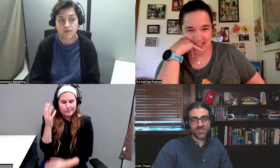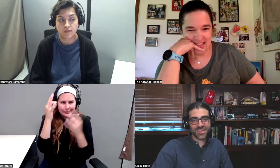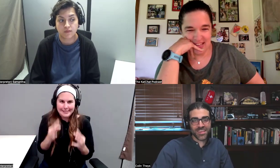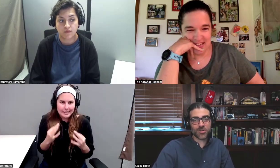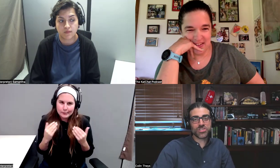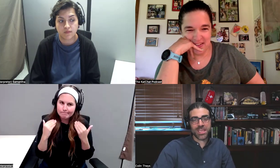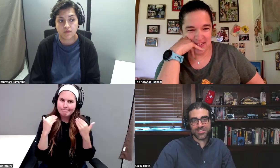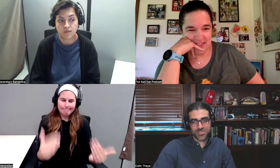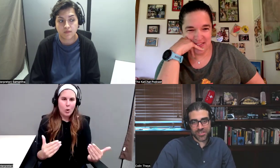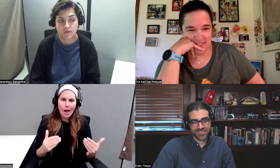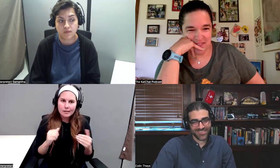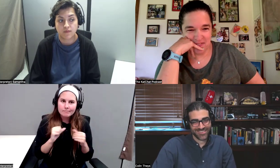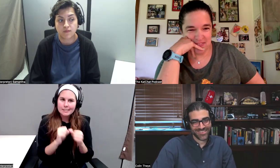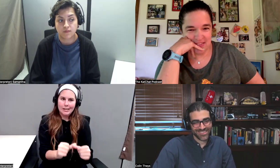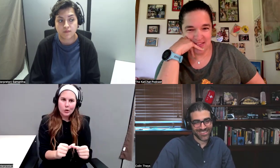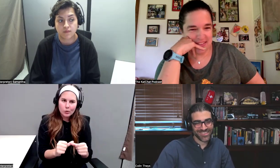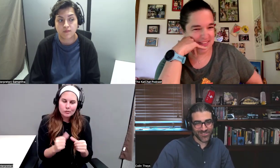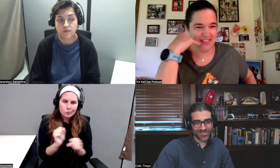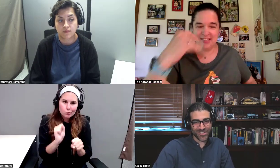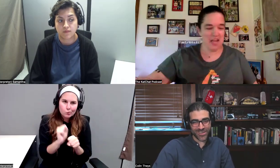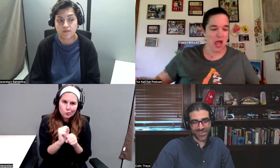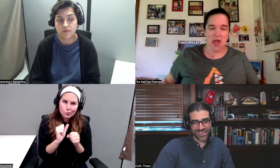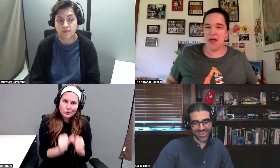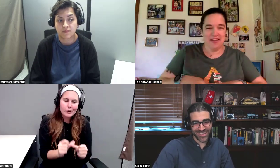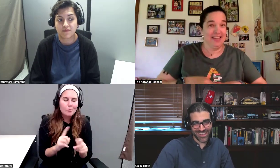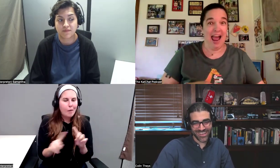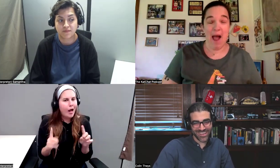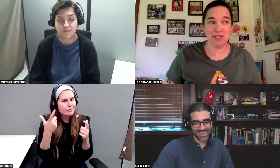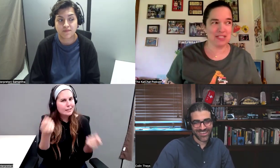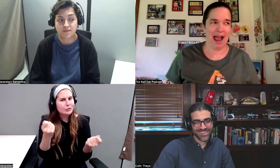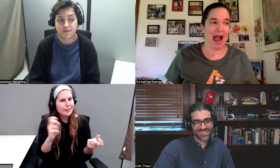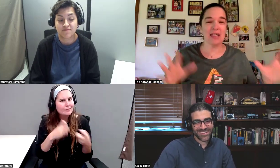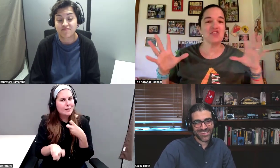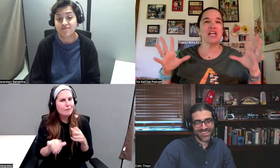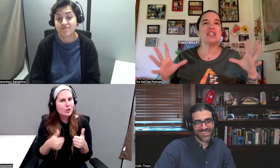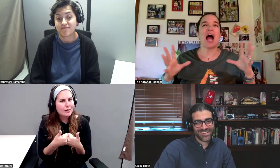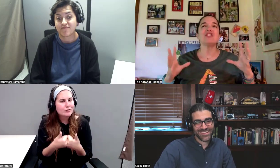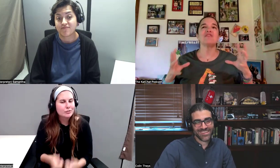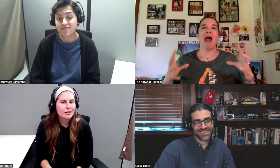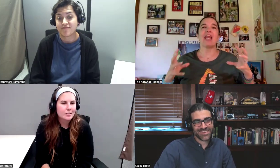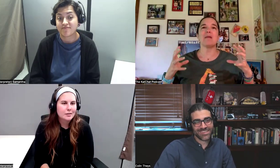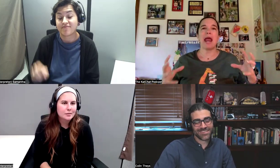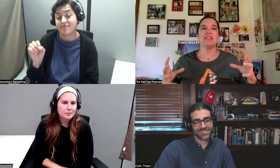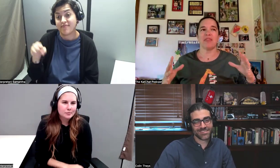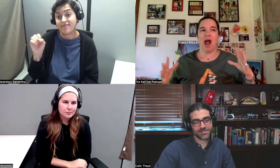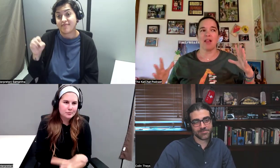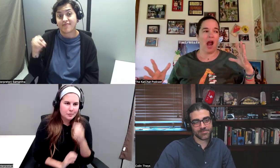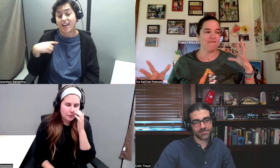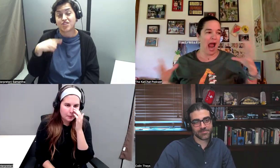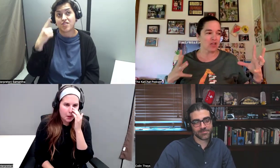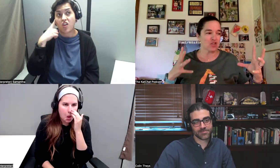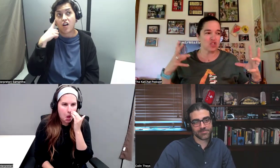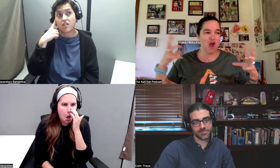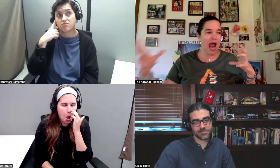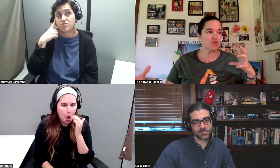was an interesting gear change for sure. Yeah, I was like, I should find it amazing that a